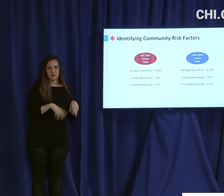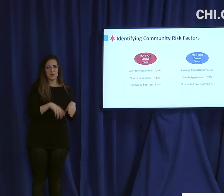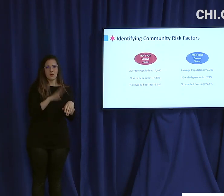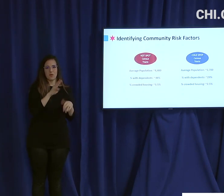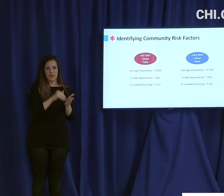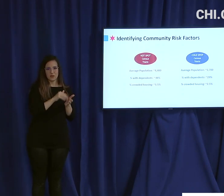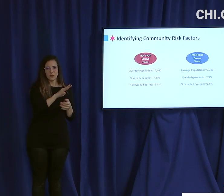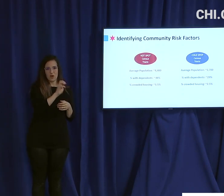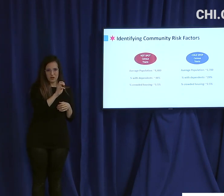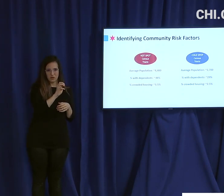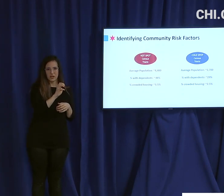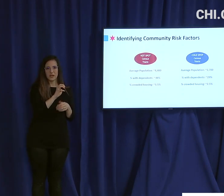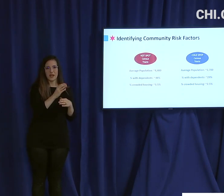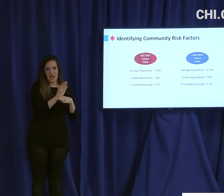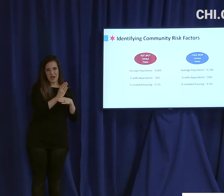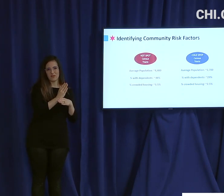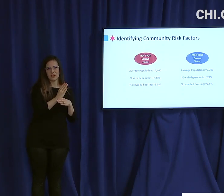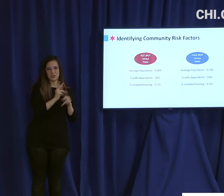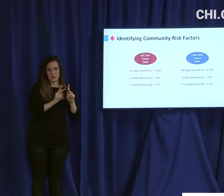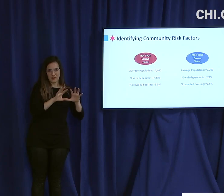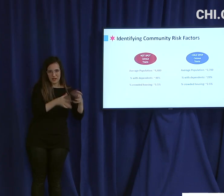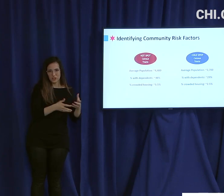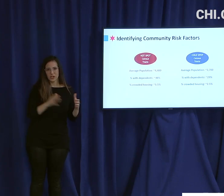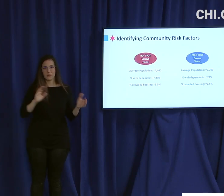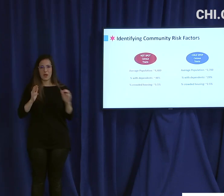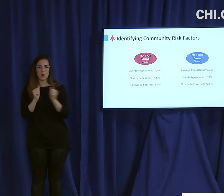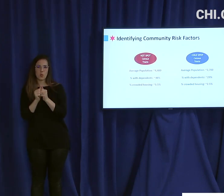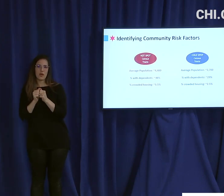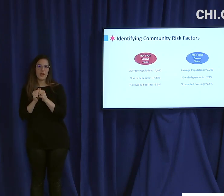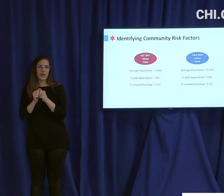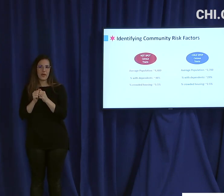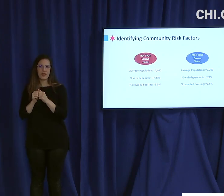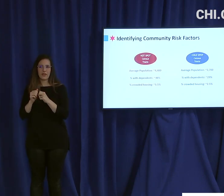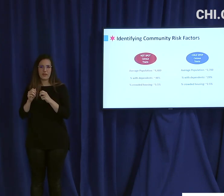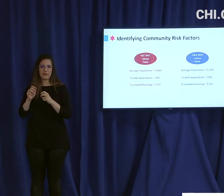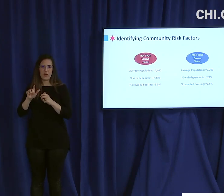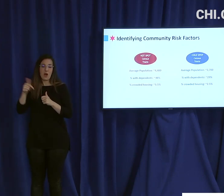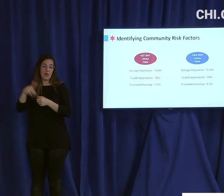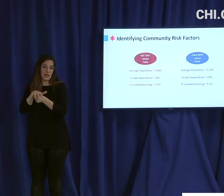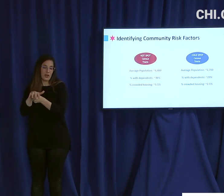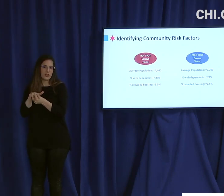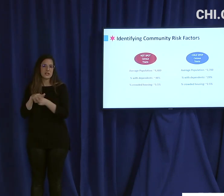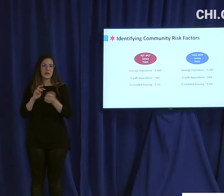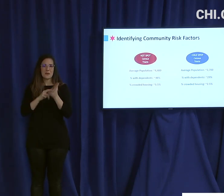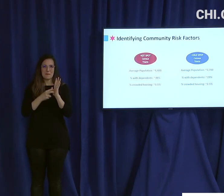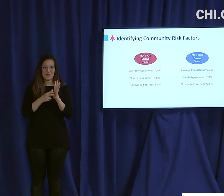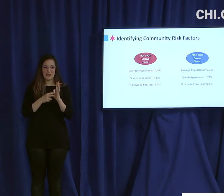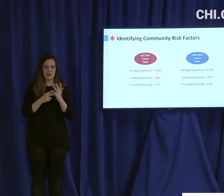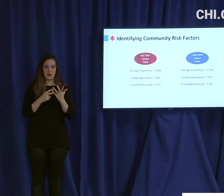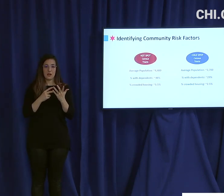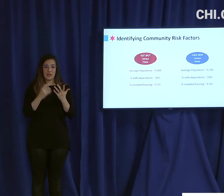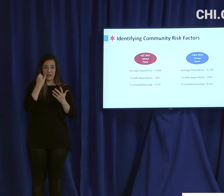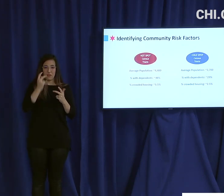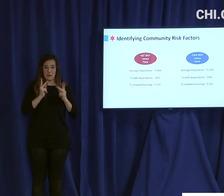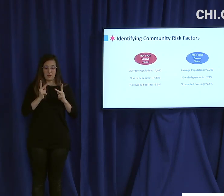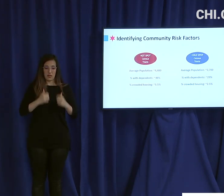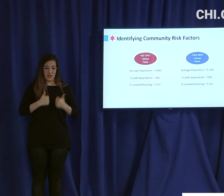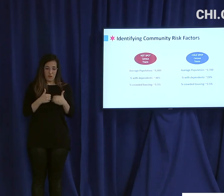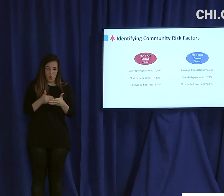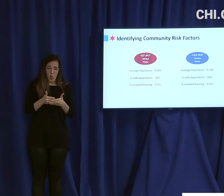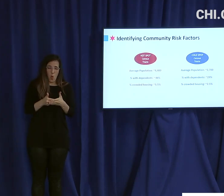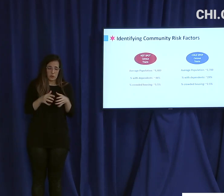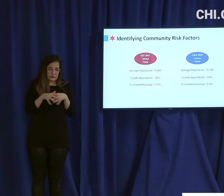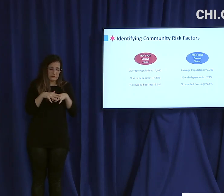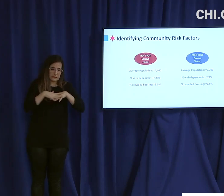2,700 in the cold spot census tracts. Density does matter where we're thinking about COVID risk. The hotspot census tracts